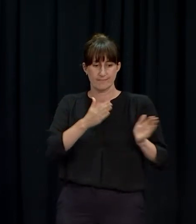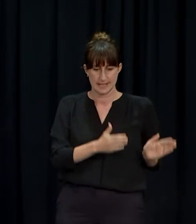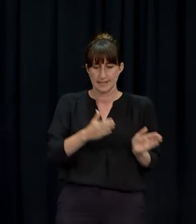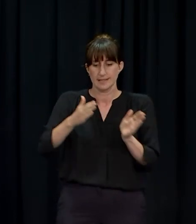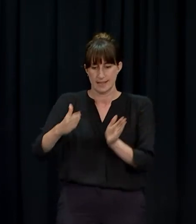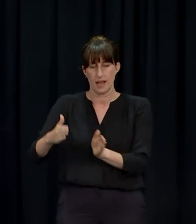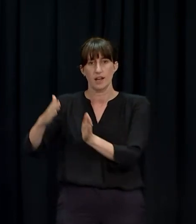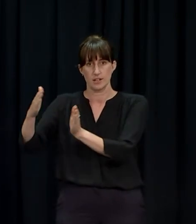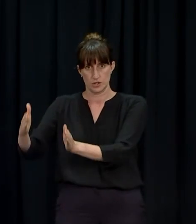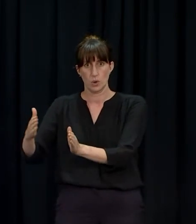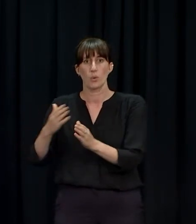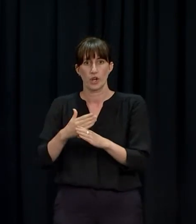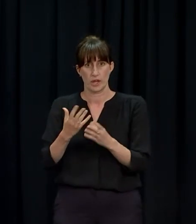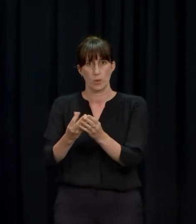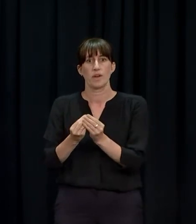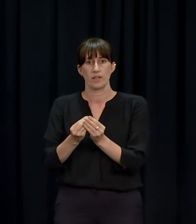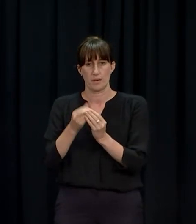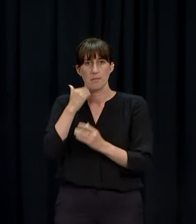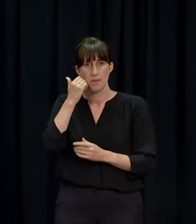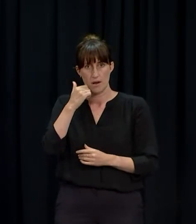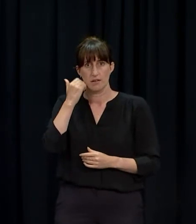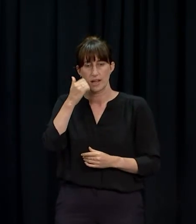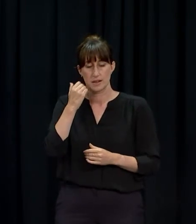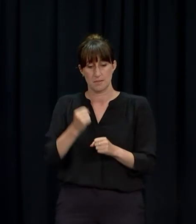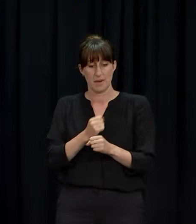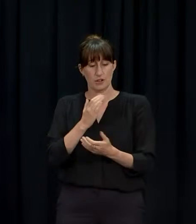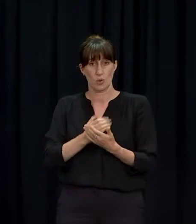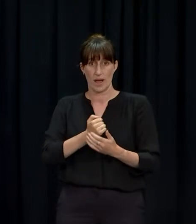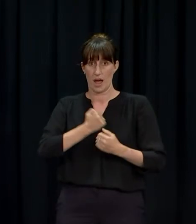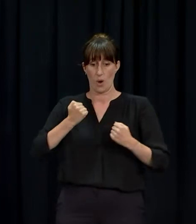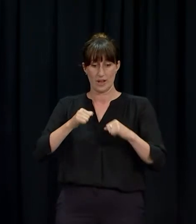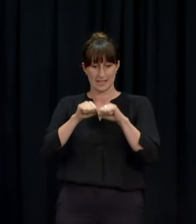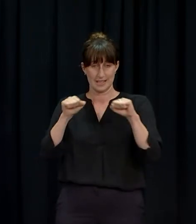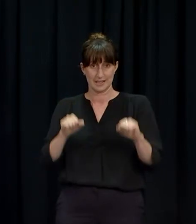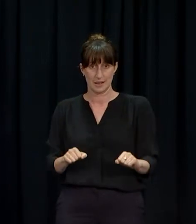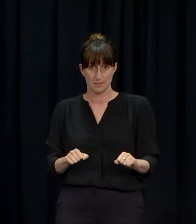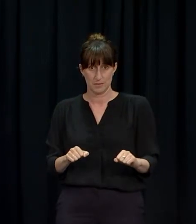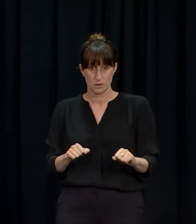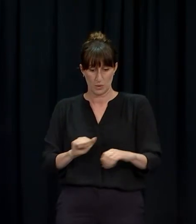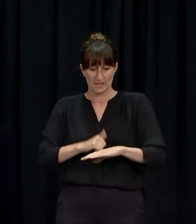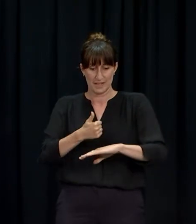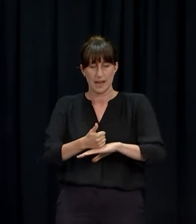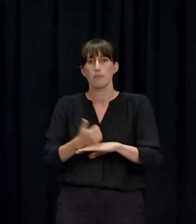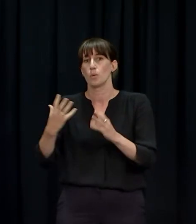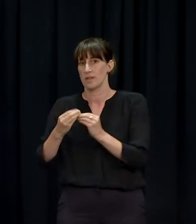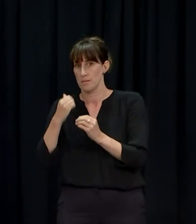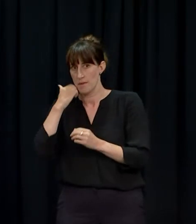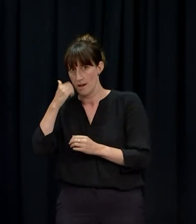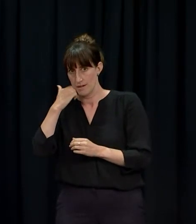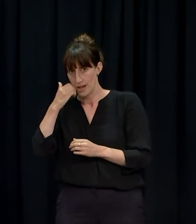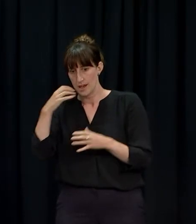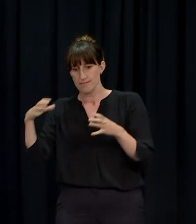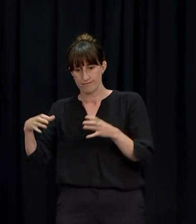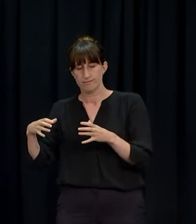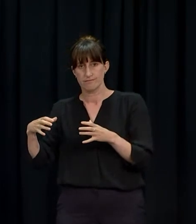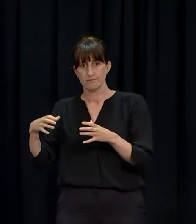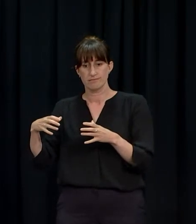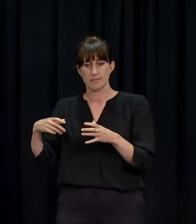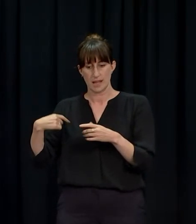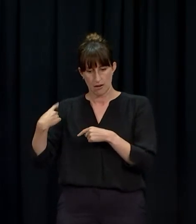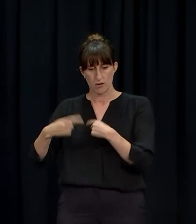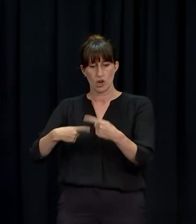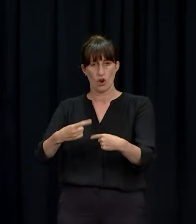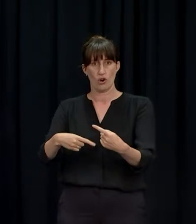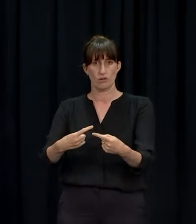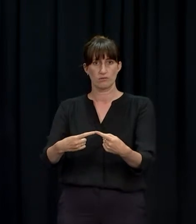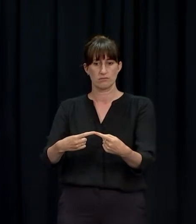that there is that the systems we've set up with Māori continue to be high